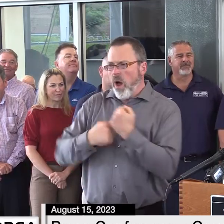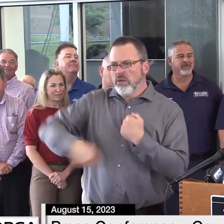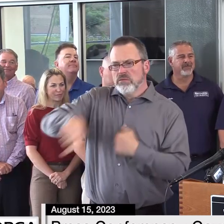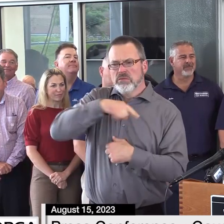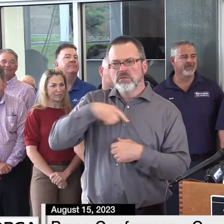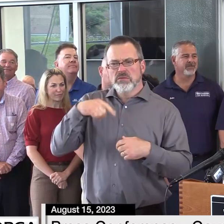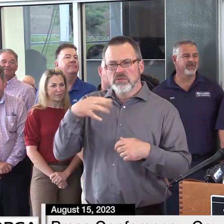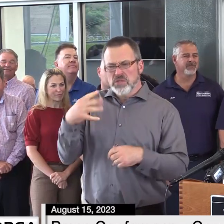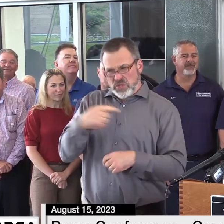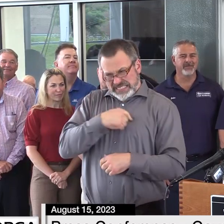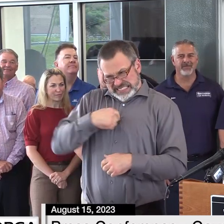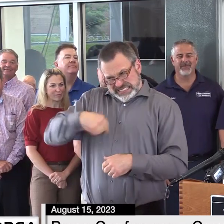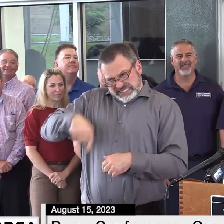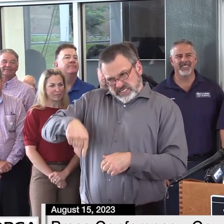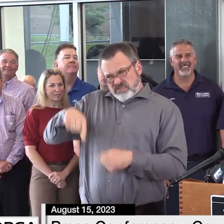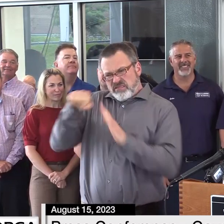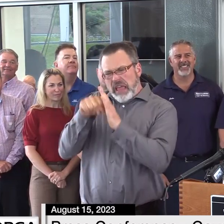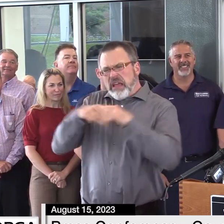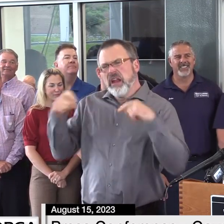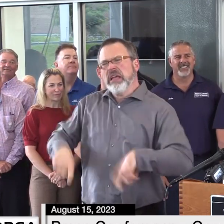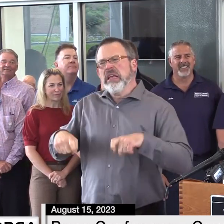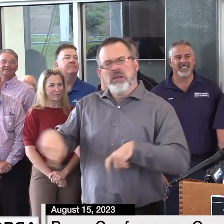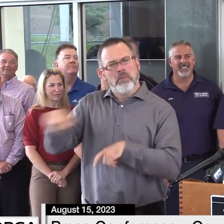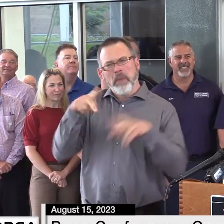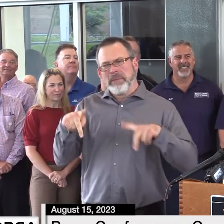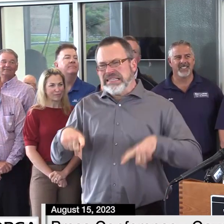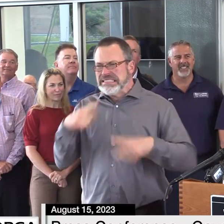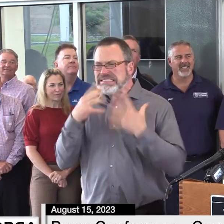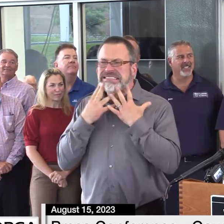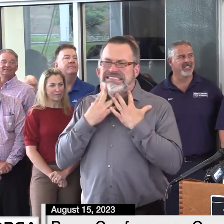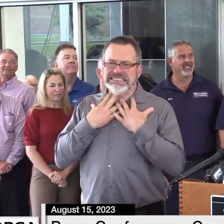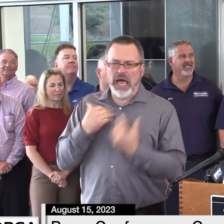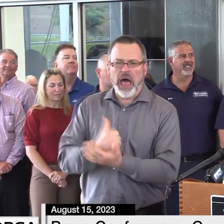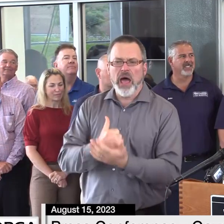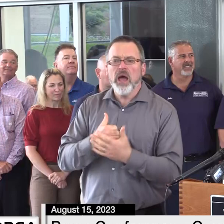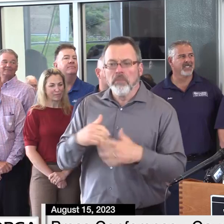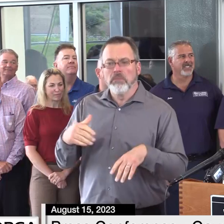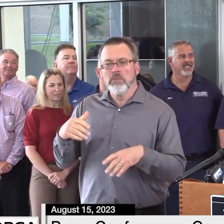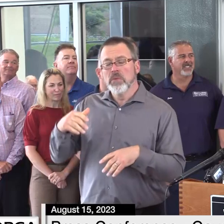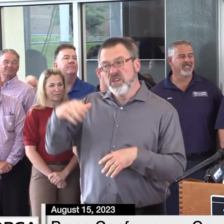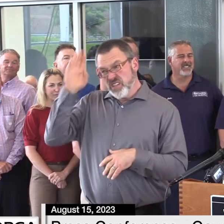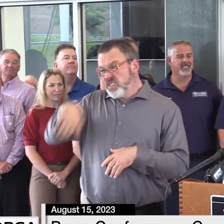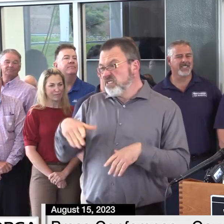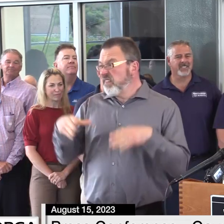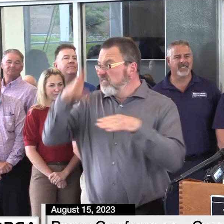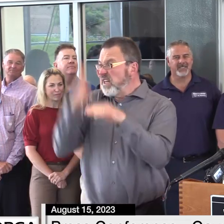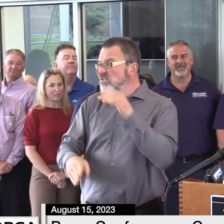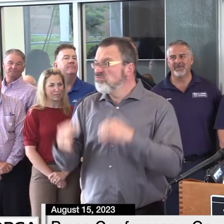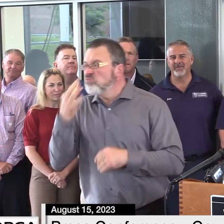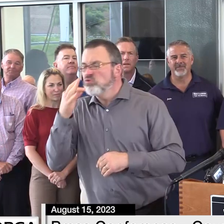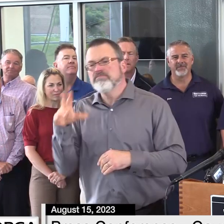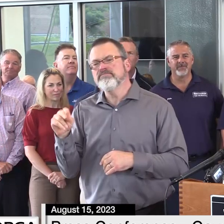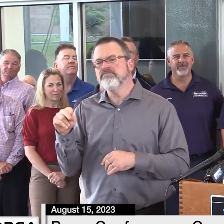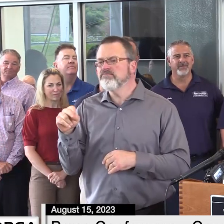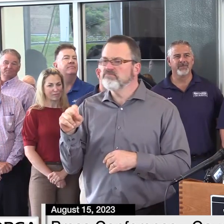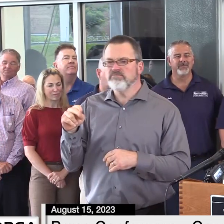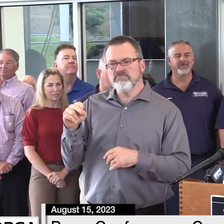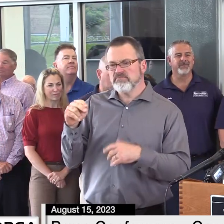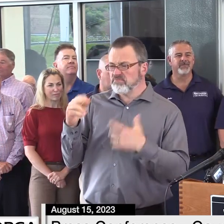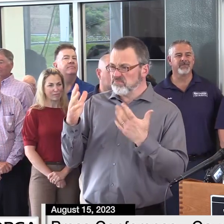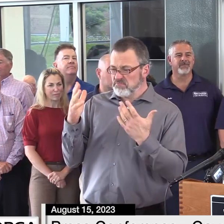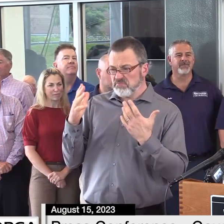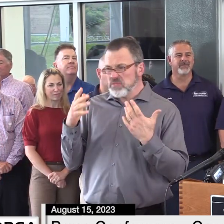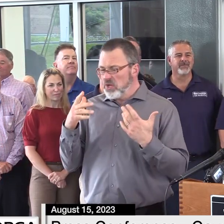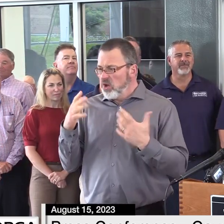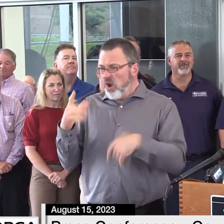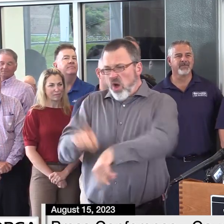need. And this is going to be a long road. This isn't going to be... we're not going to recover overnight, but with your